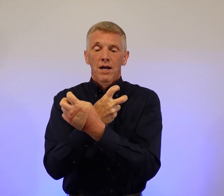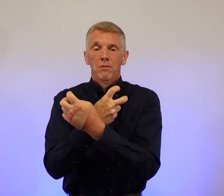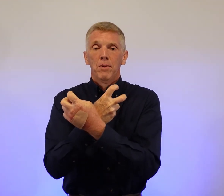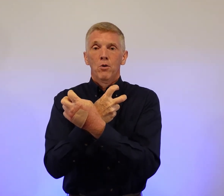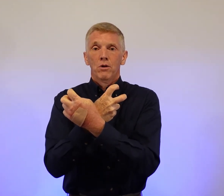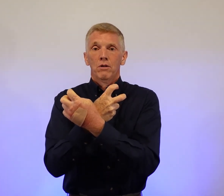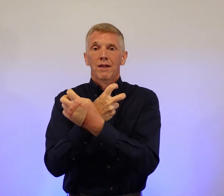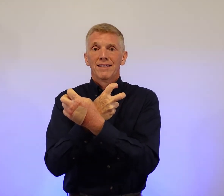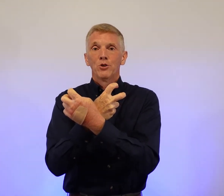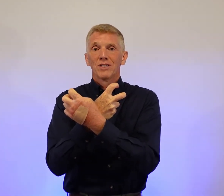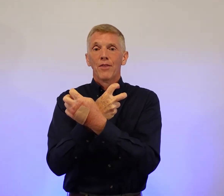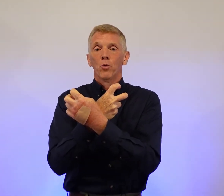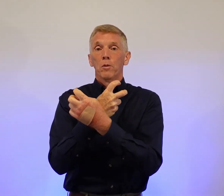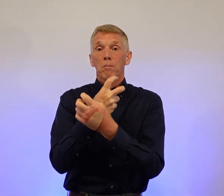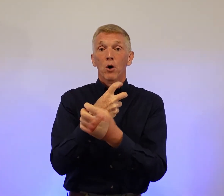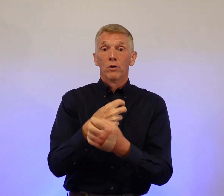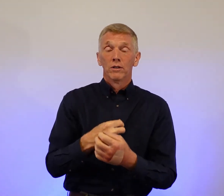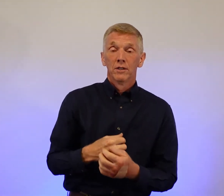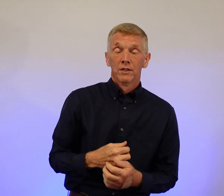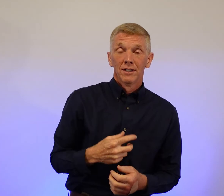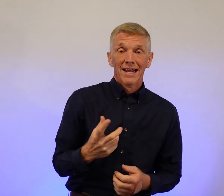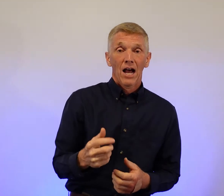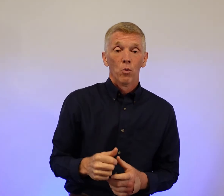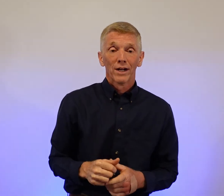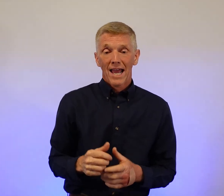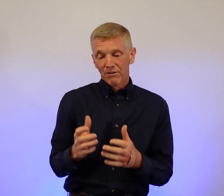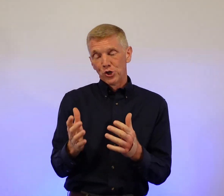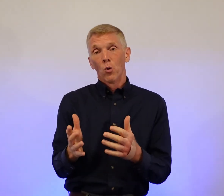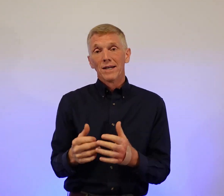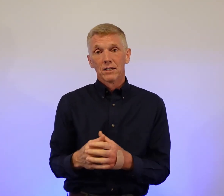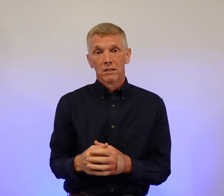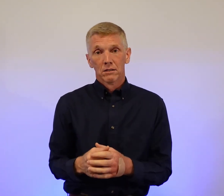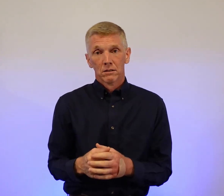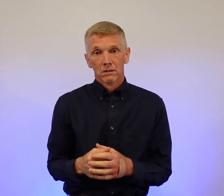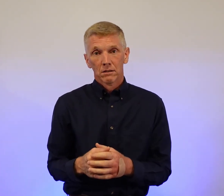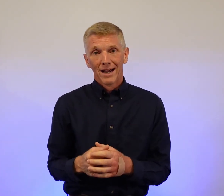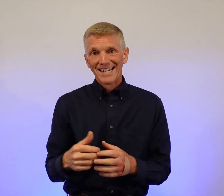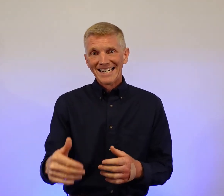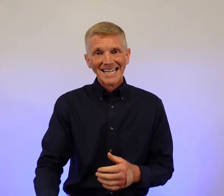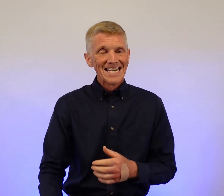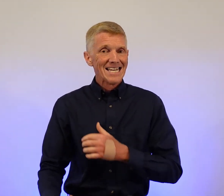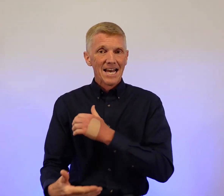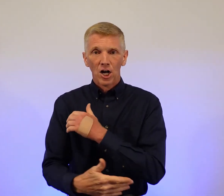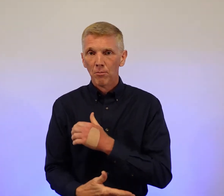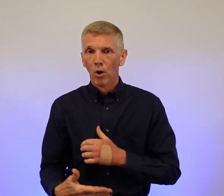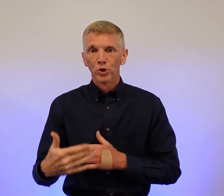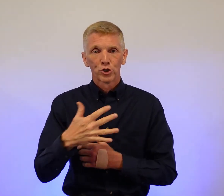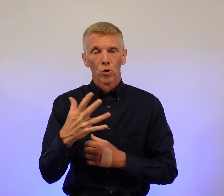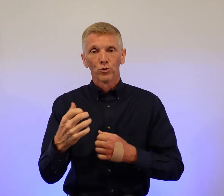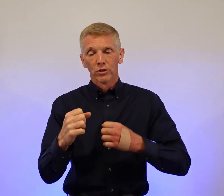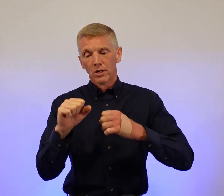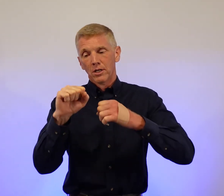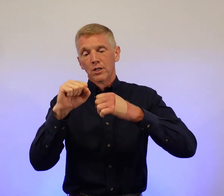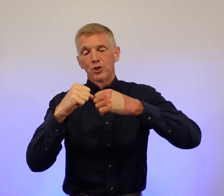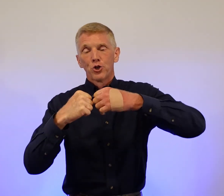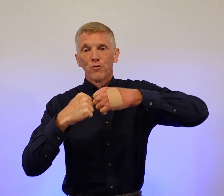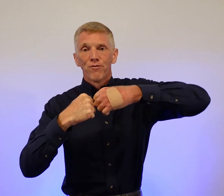right, bone. That's how you sign the word bone. Now, we're gonna have a joint, right? Knee, elbow, shoulder, two